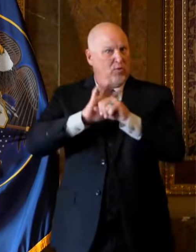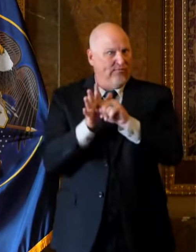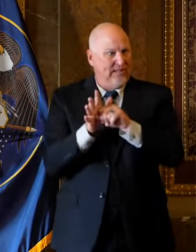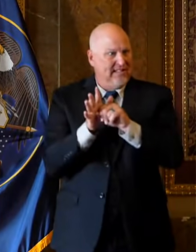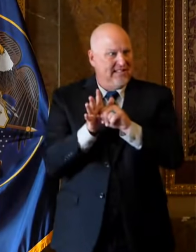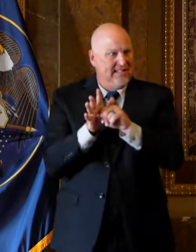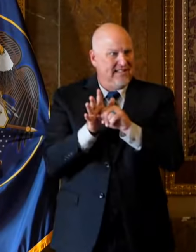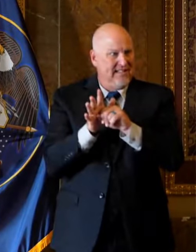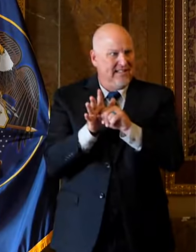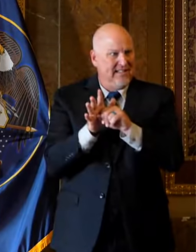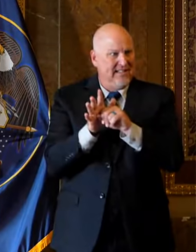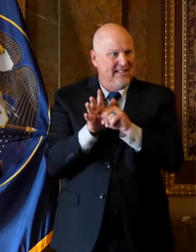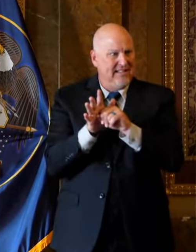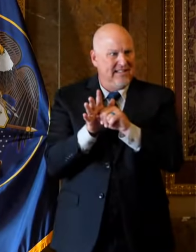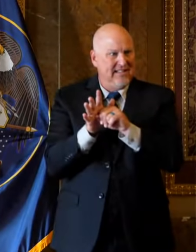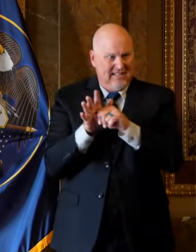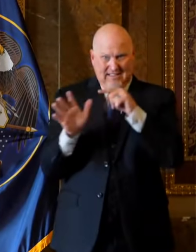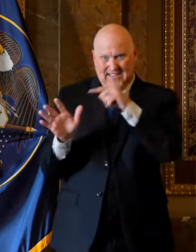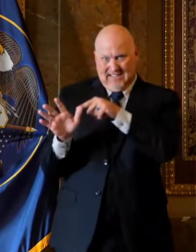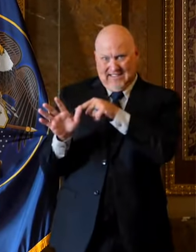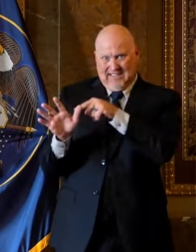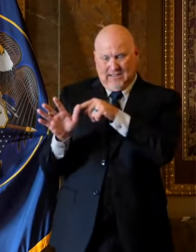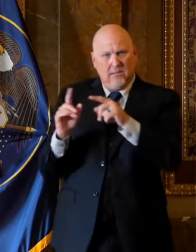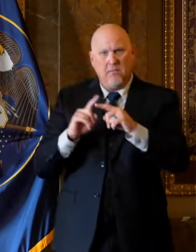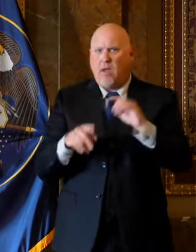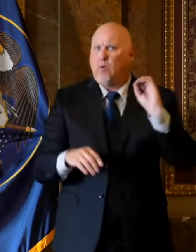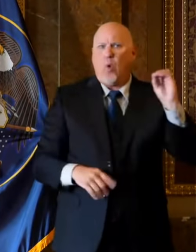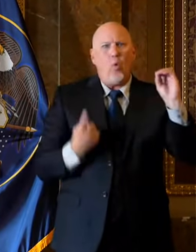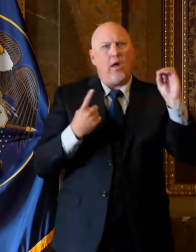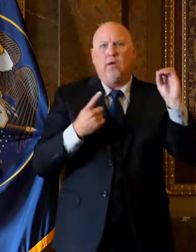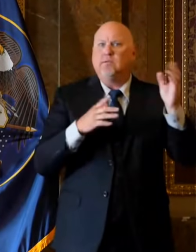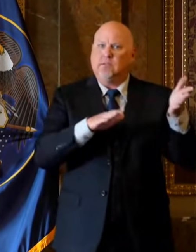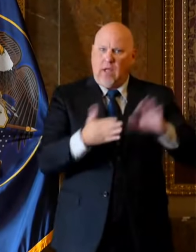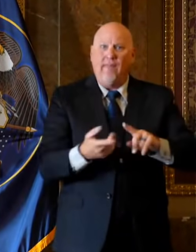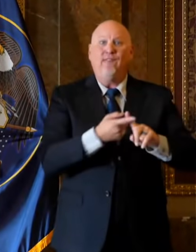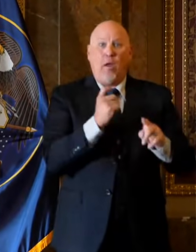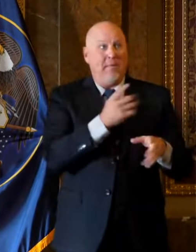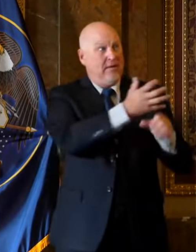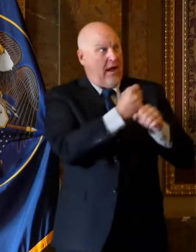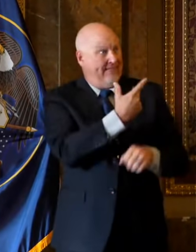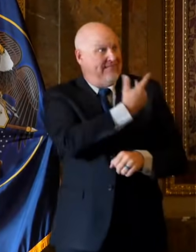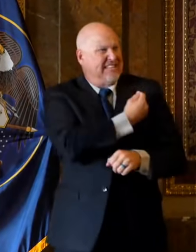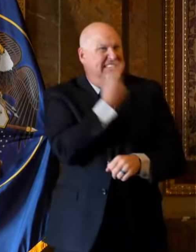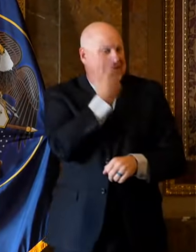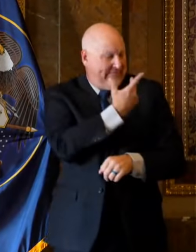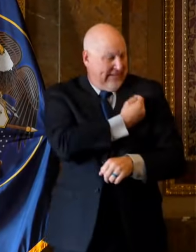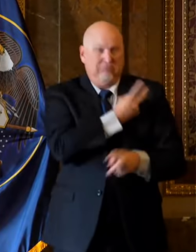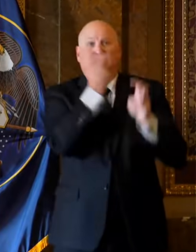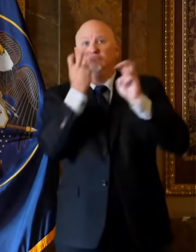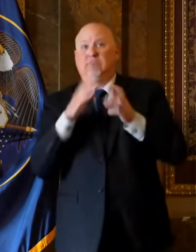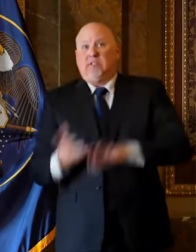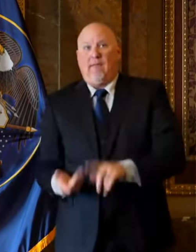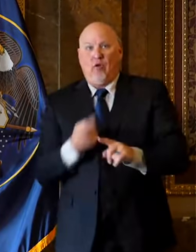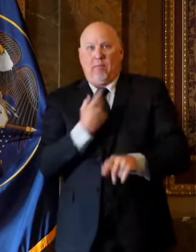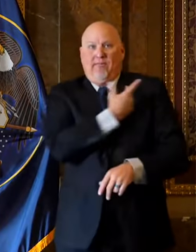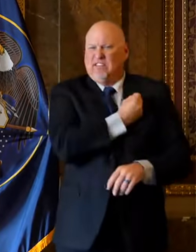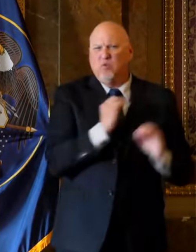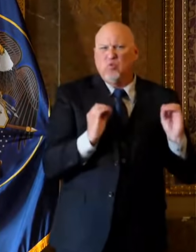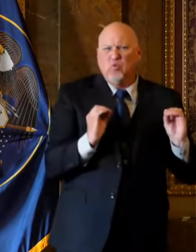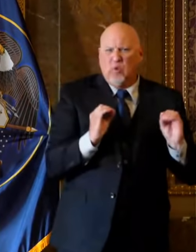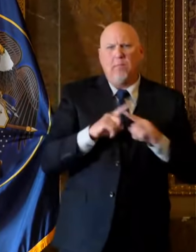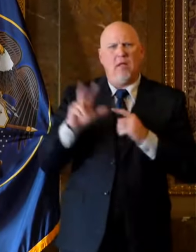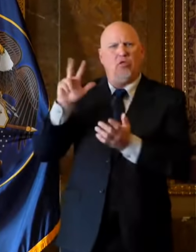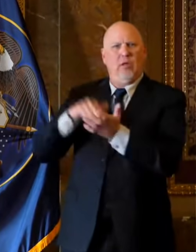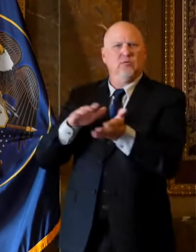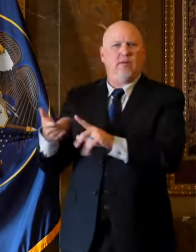People who are vaccinated can get breakthrough infections, as you heard. It's still extremely rare. They